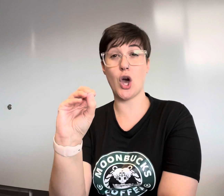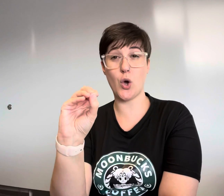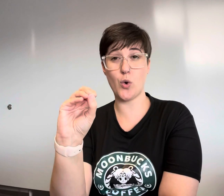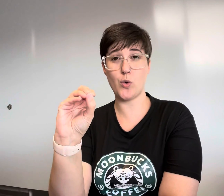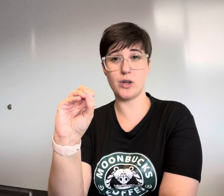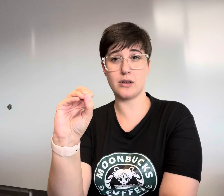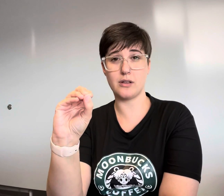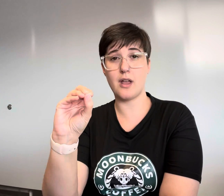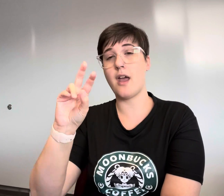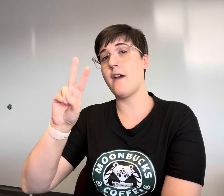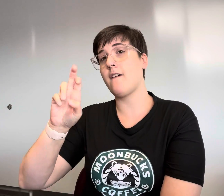Amerigo